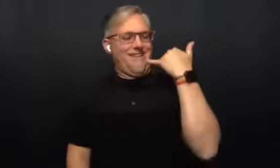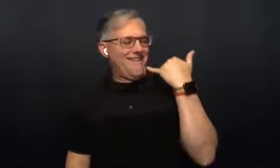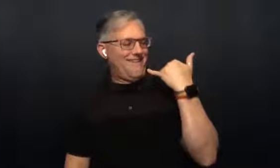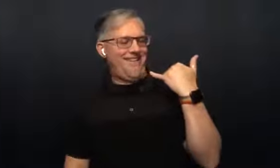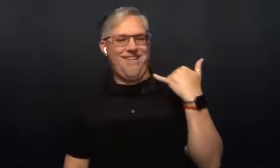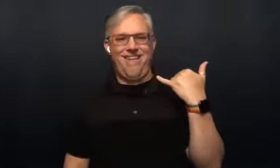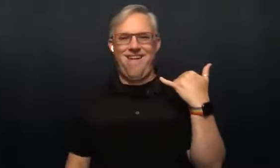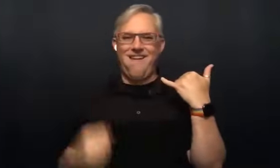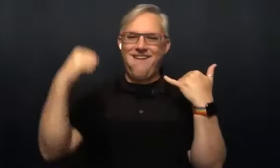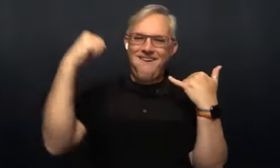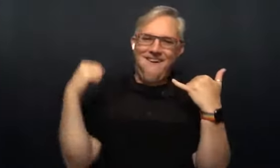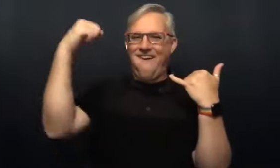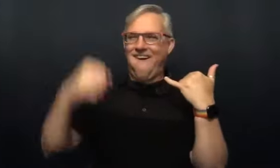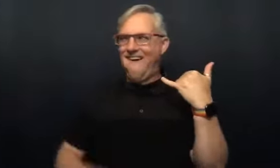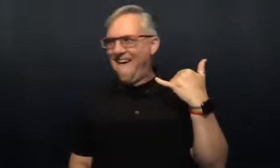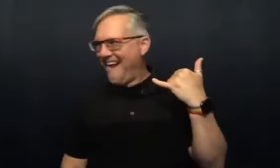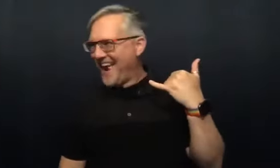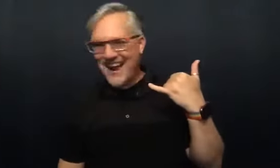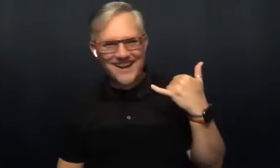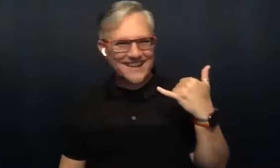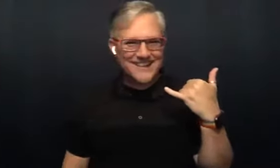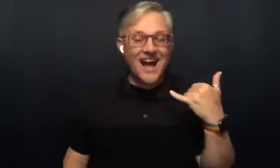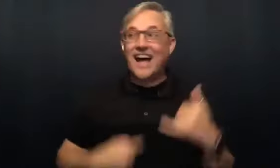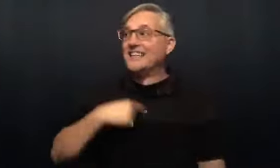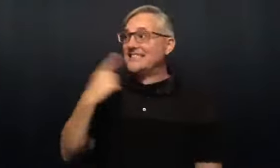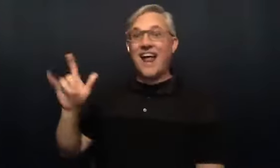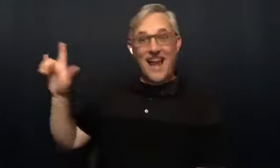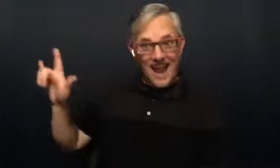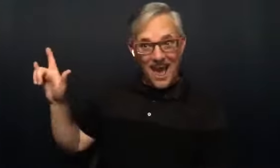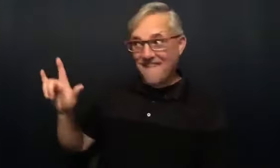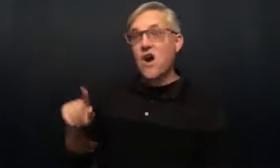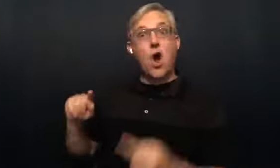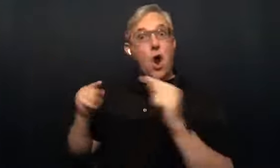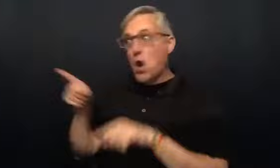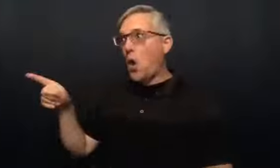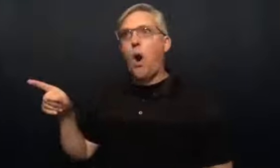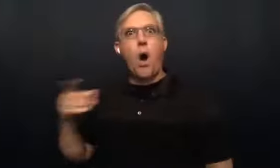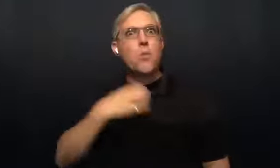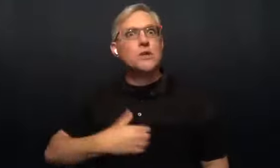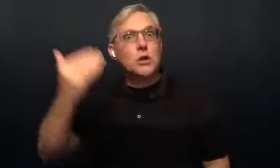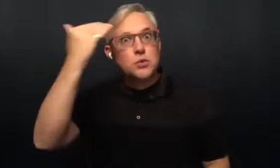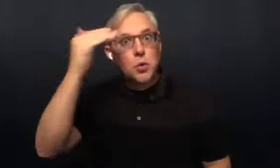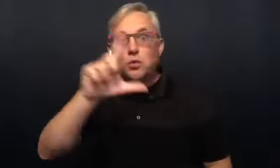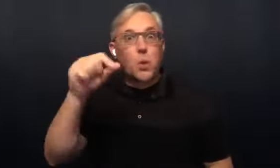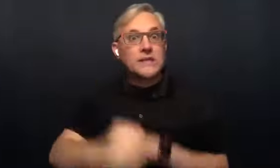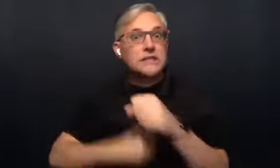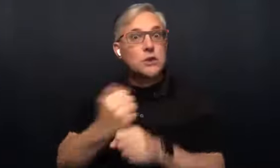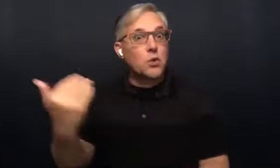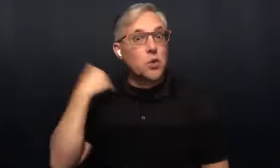If I knew calling my mother would tell her, would hurt her, I would have done it 20 years ago. I would have picked up the phone every day and